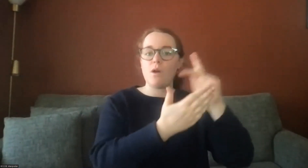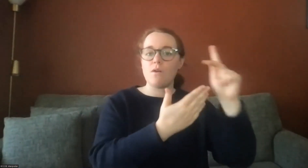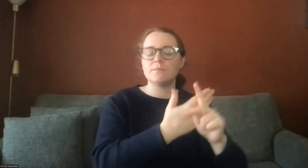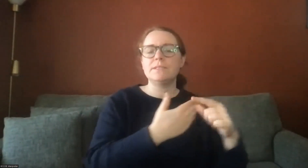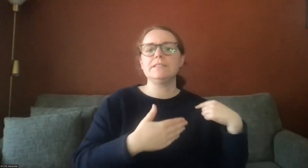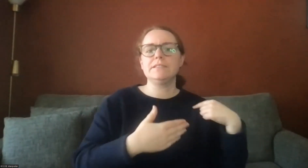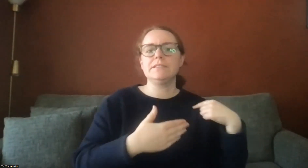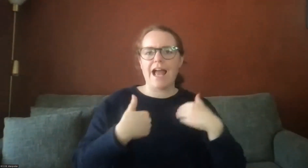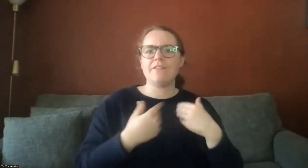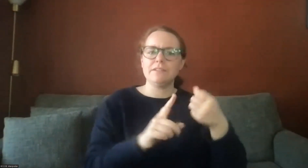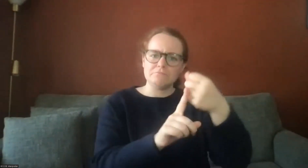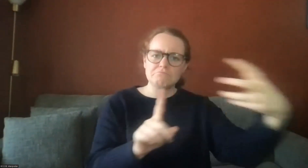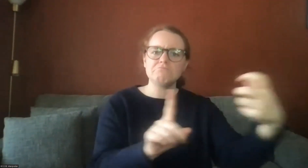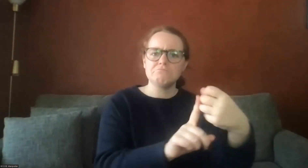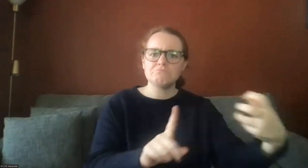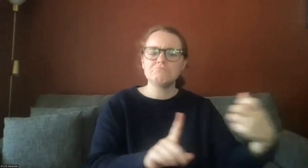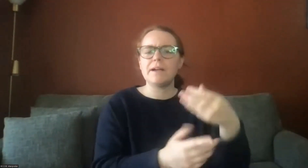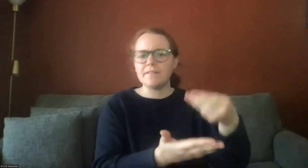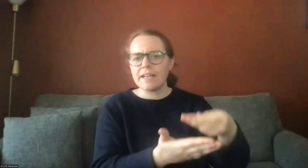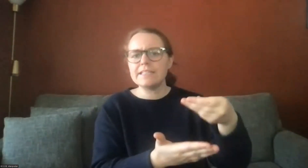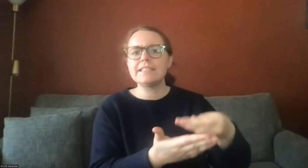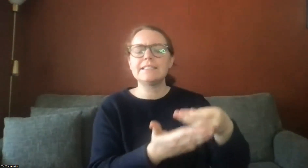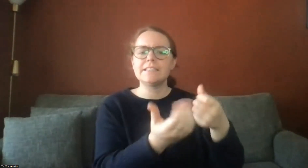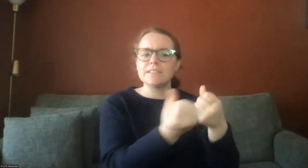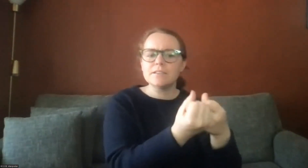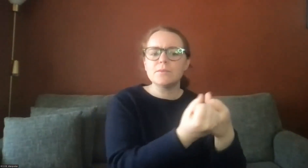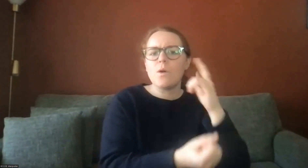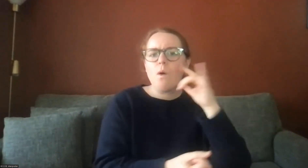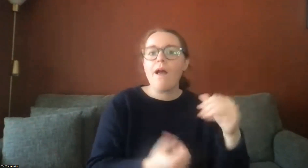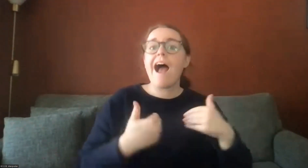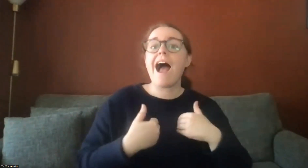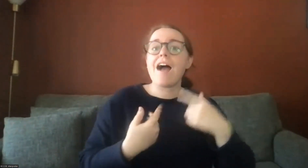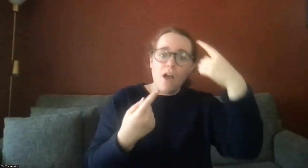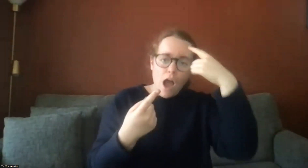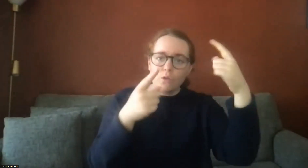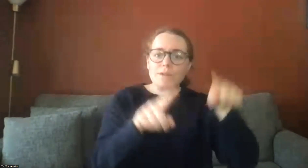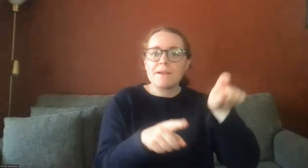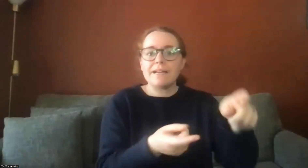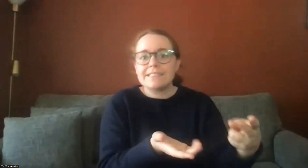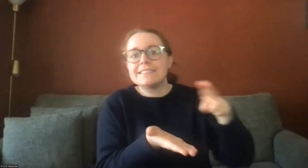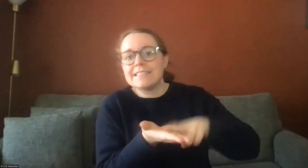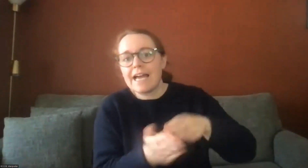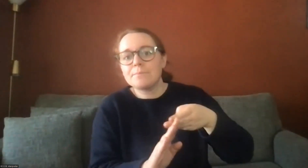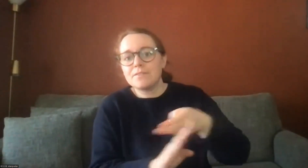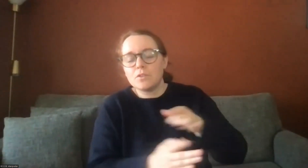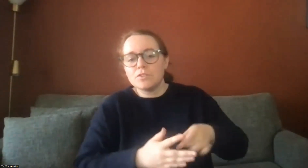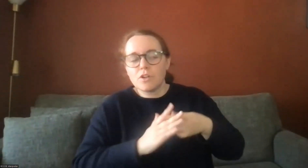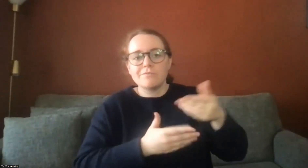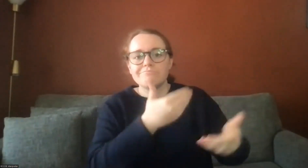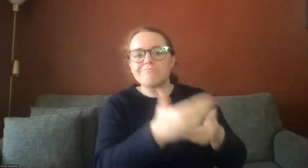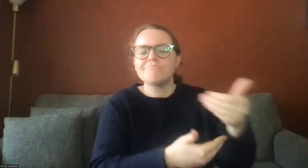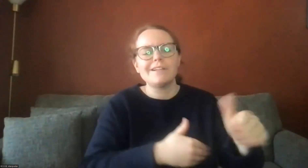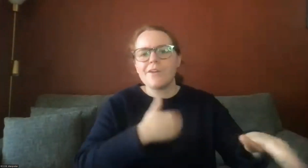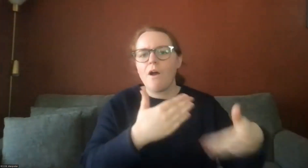supports that we offer. We have an agreement that we review and sign with each entrepreneur, and then they get started in the program. So all of those